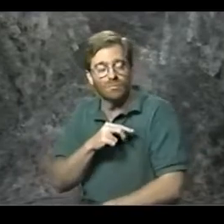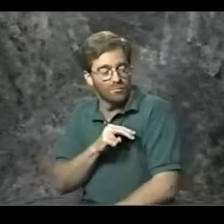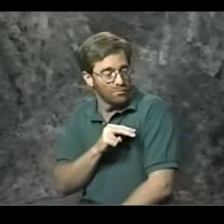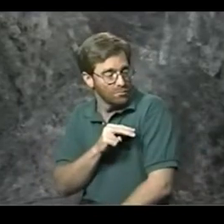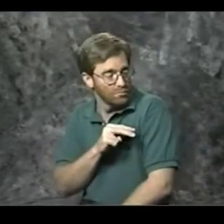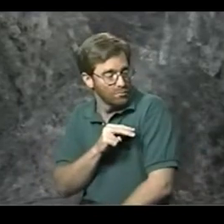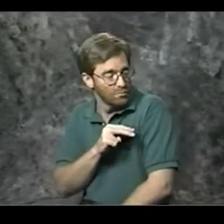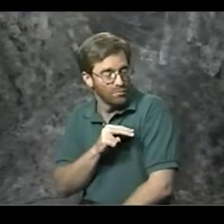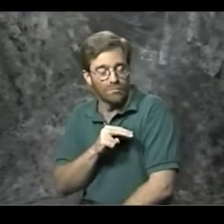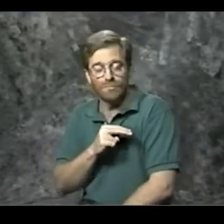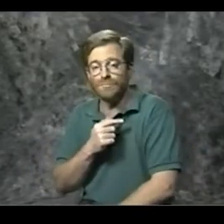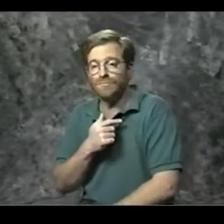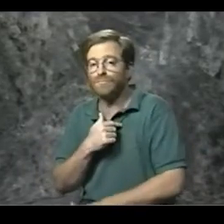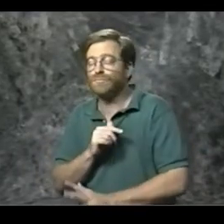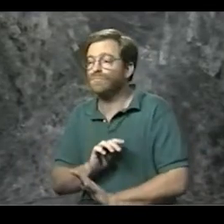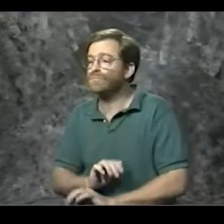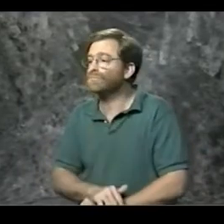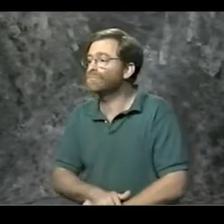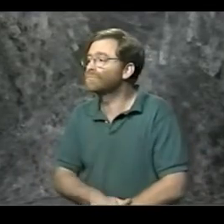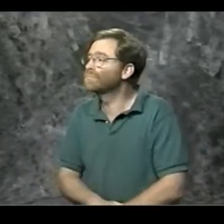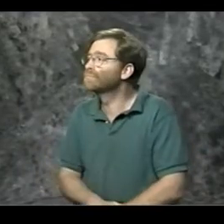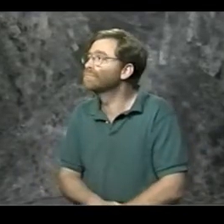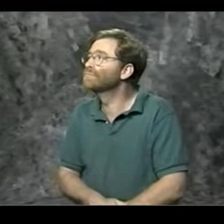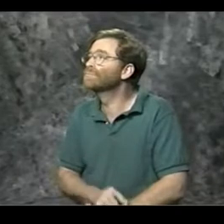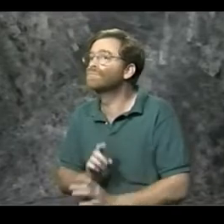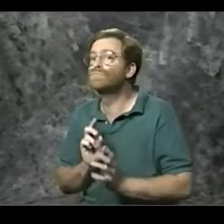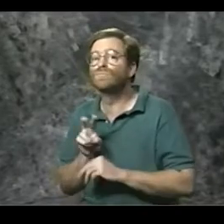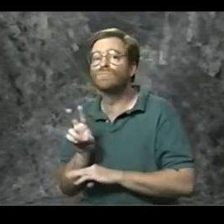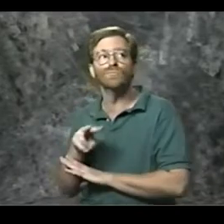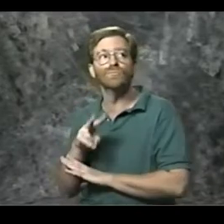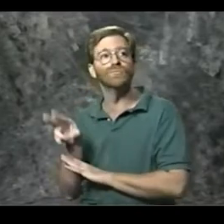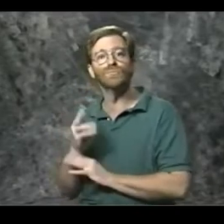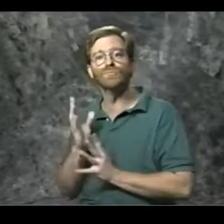He's just sitting, eating his food and his drinks.